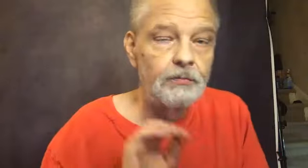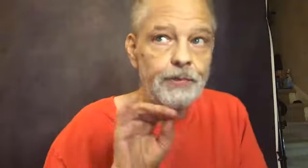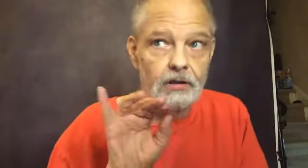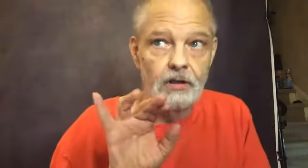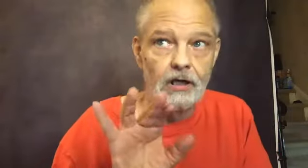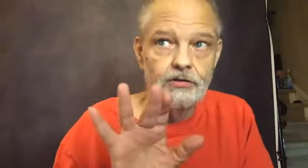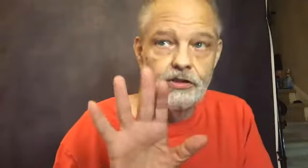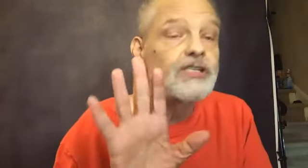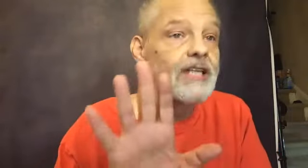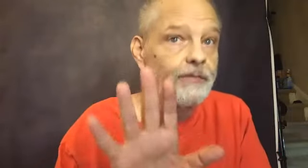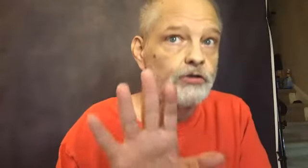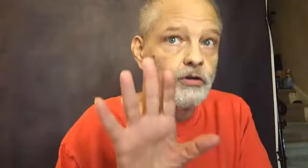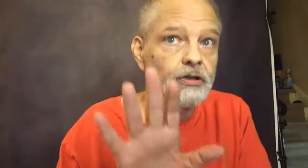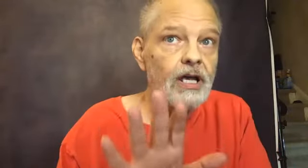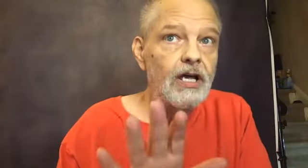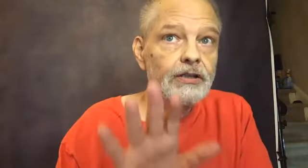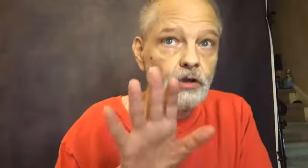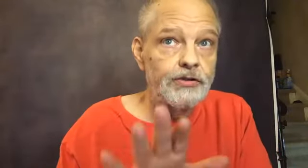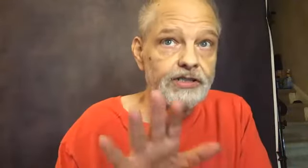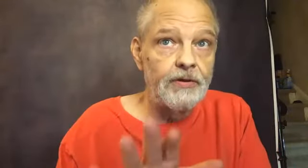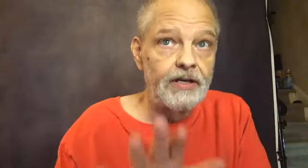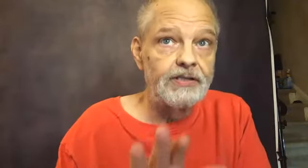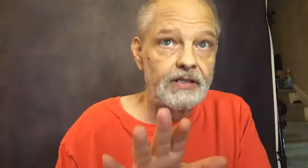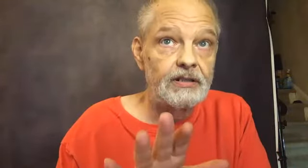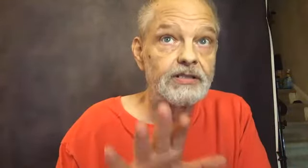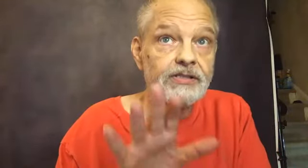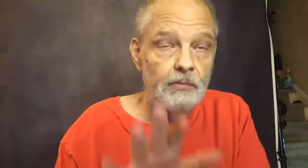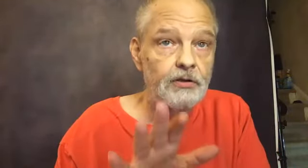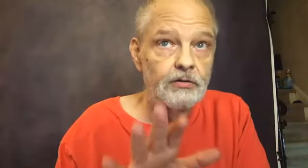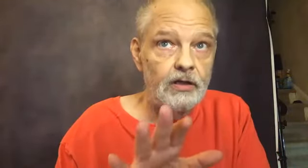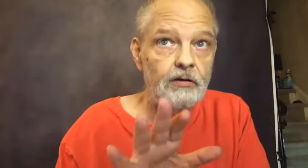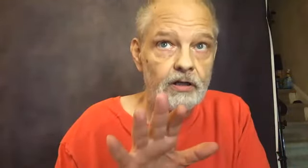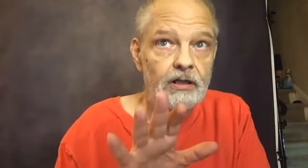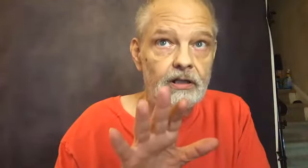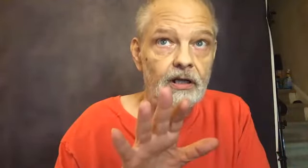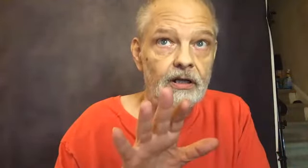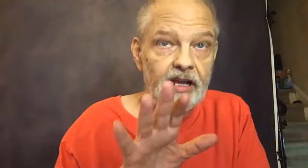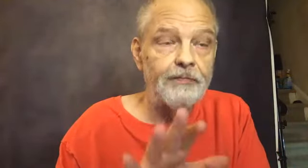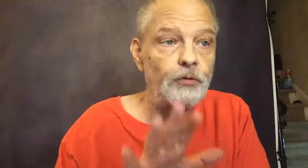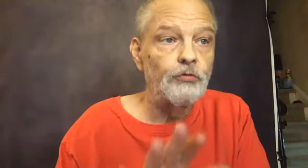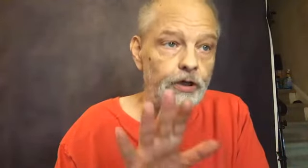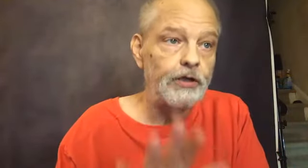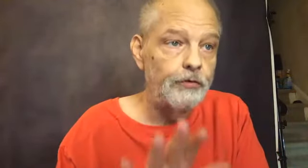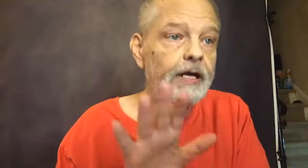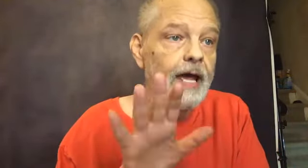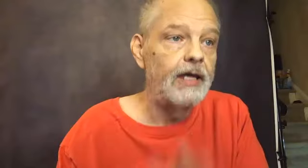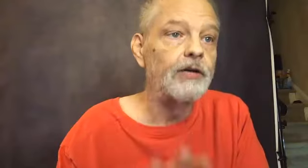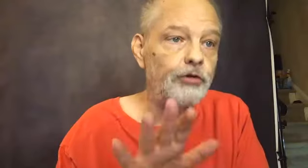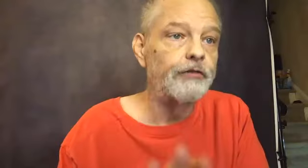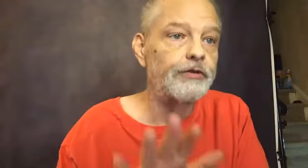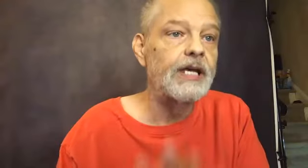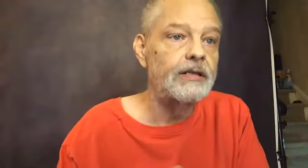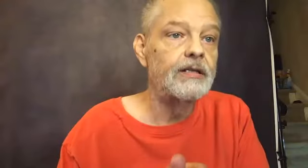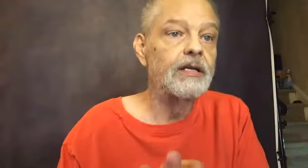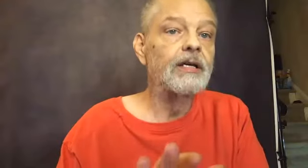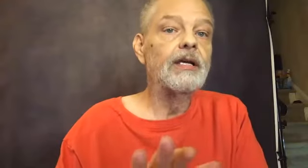But just those are some of the things that some of deaf people really hate and really resent.